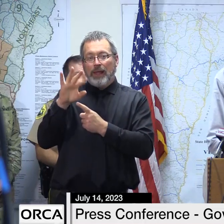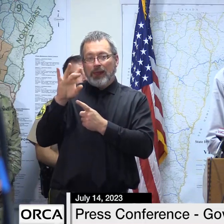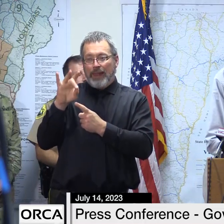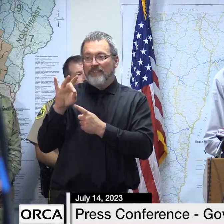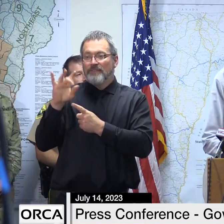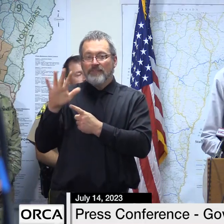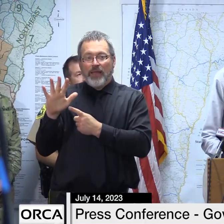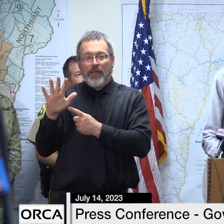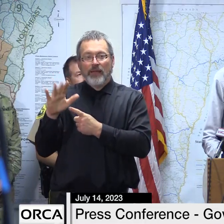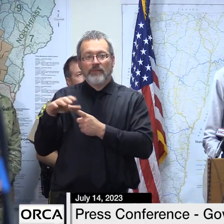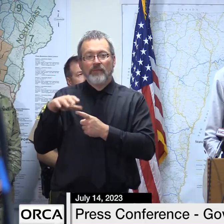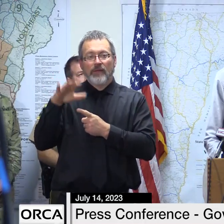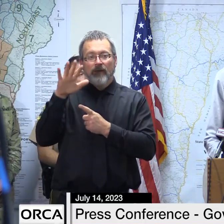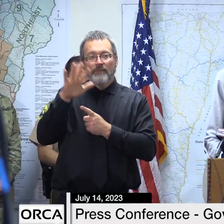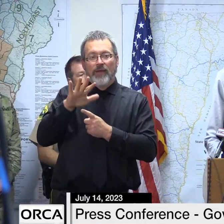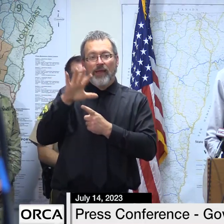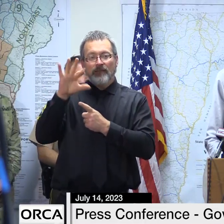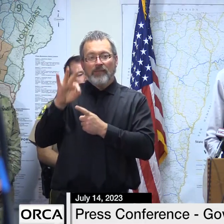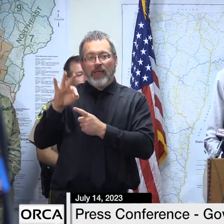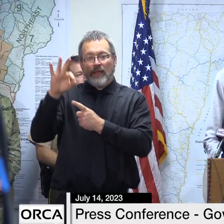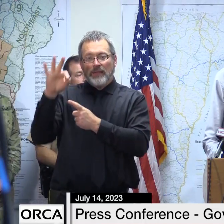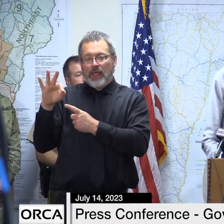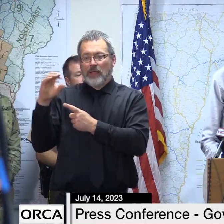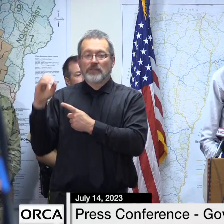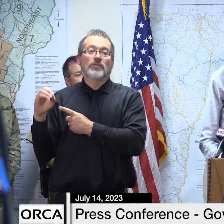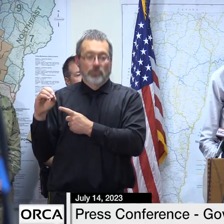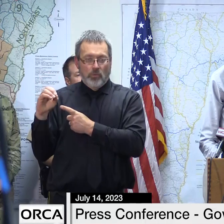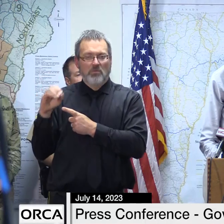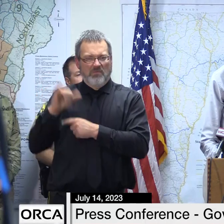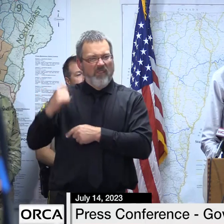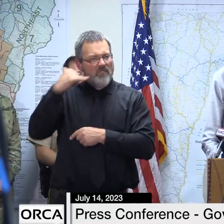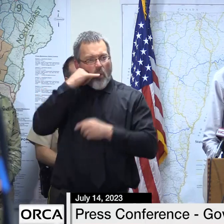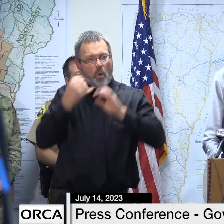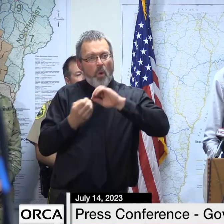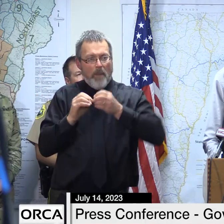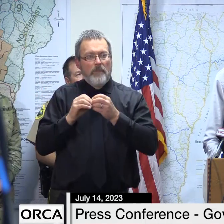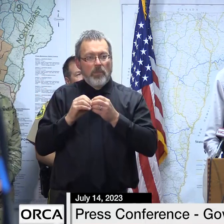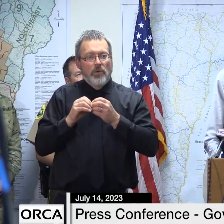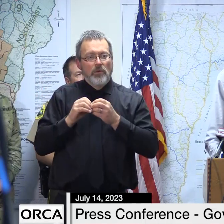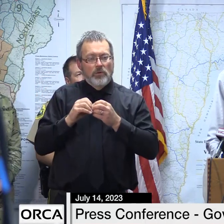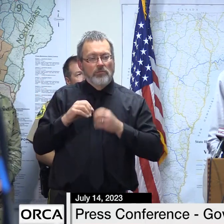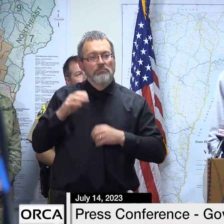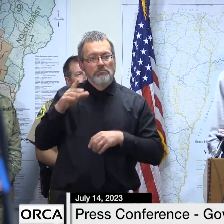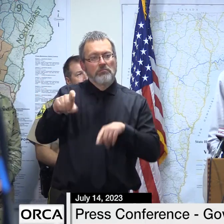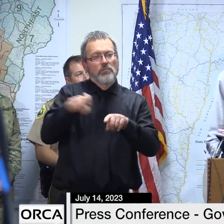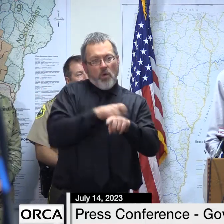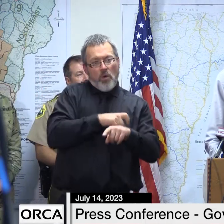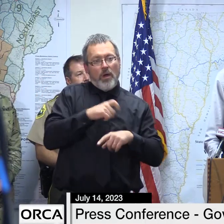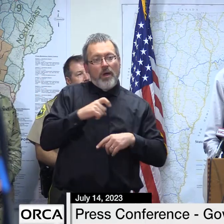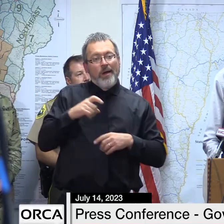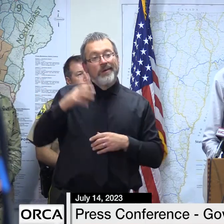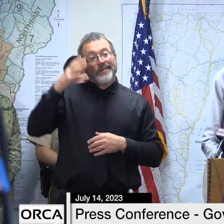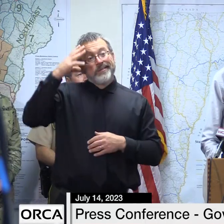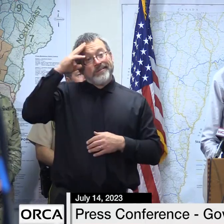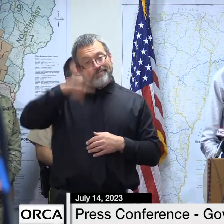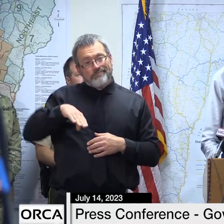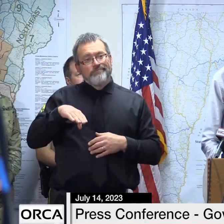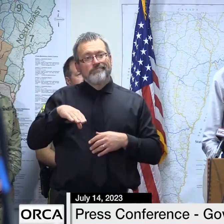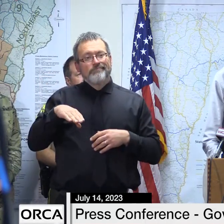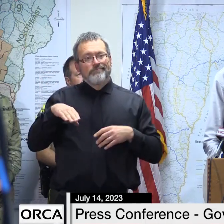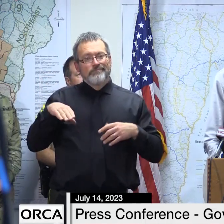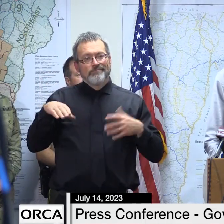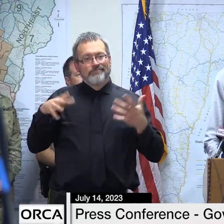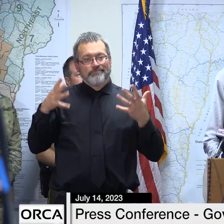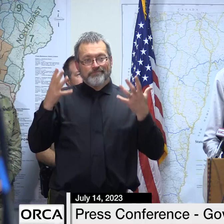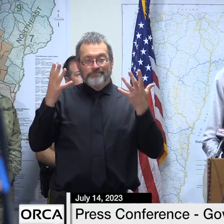1-800-985-5990. Now, unfortunately, we know that climate change will continue to make severe weather a threat to our world, so it's